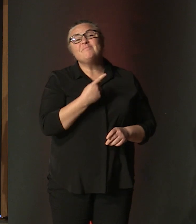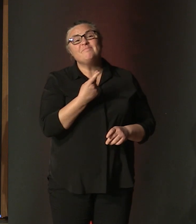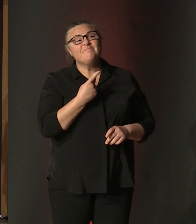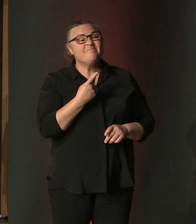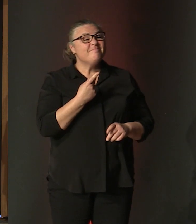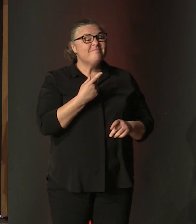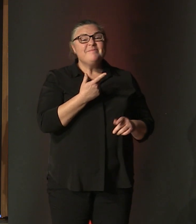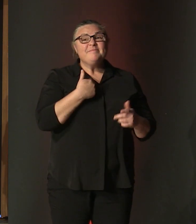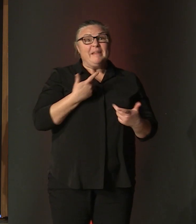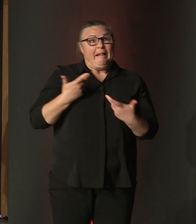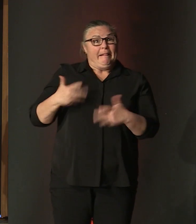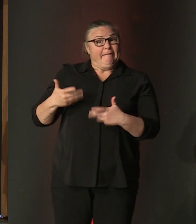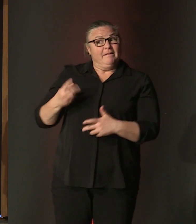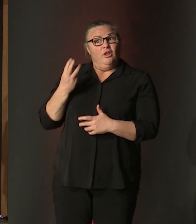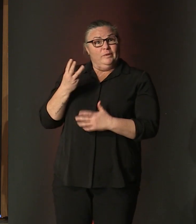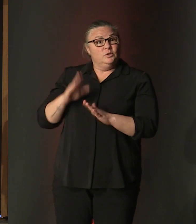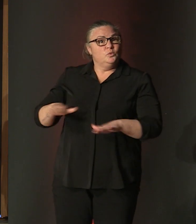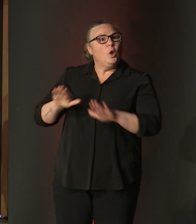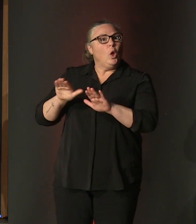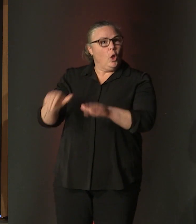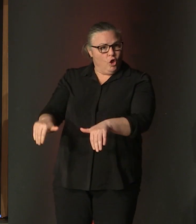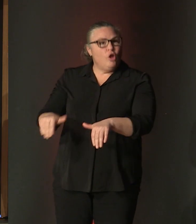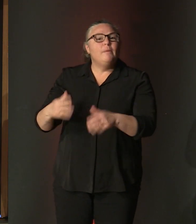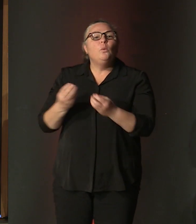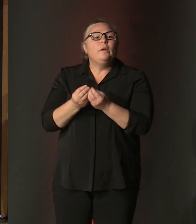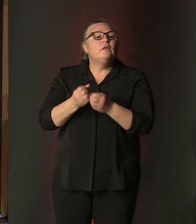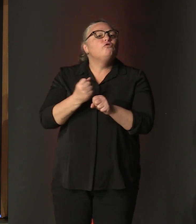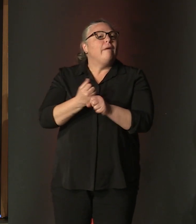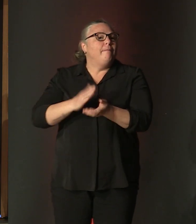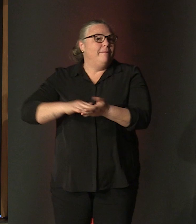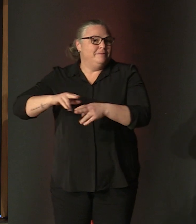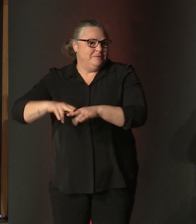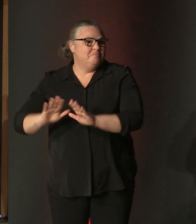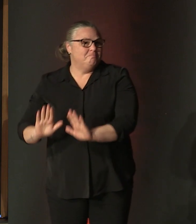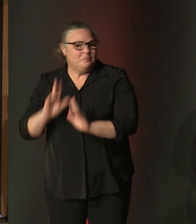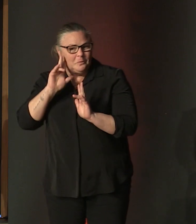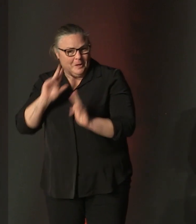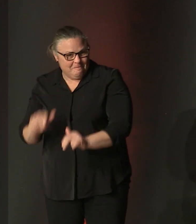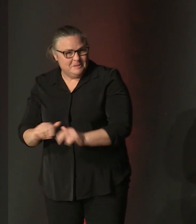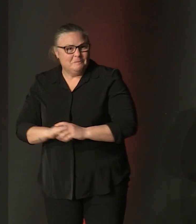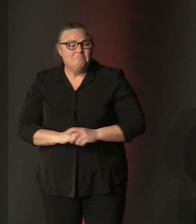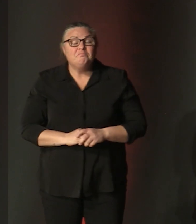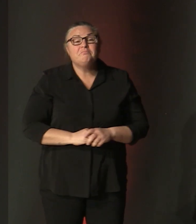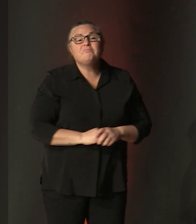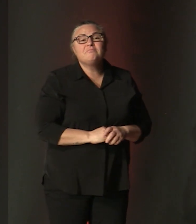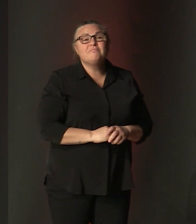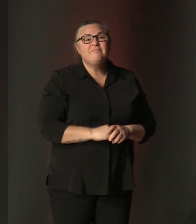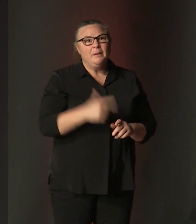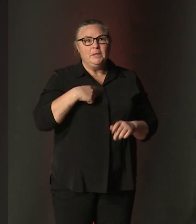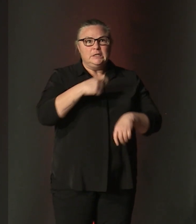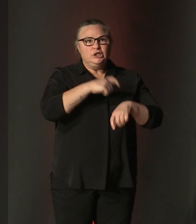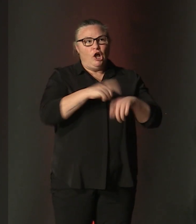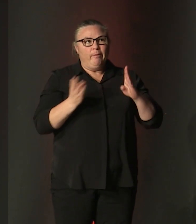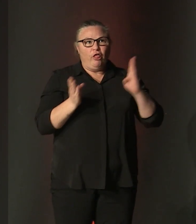3 children at home in the care of their grandparents. And due to the time